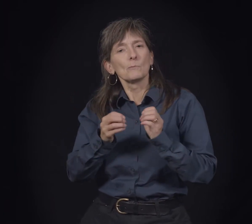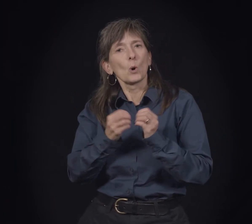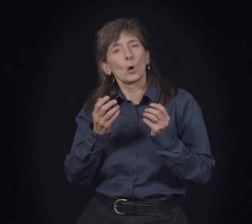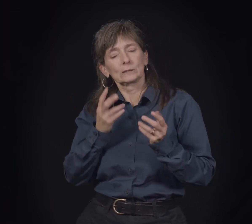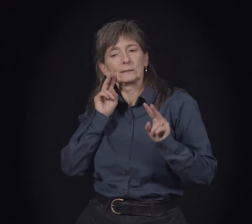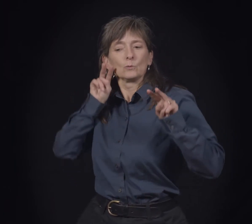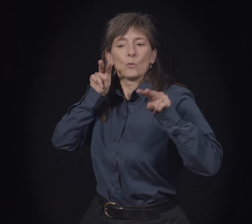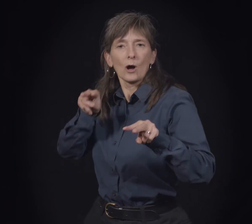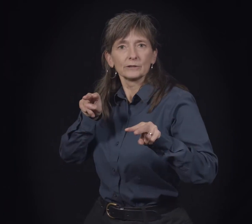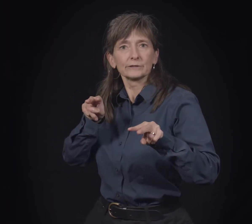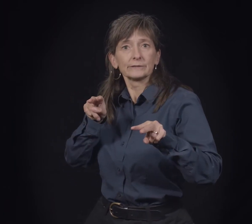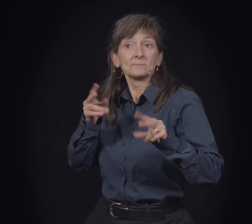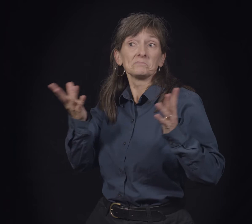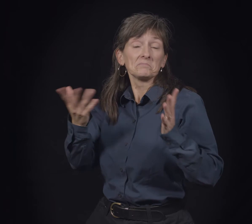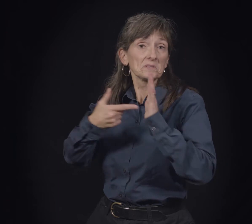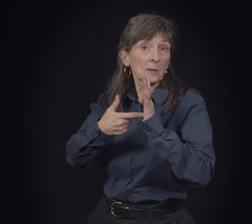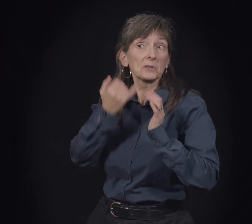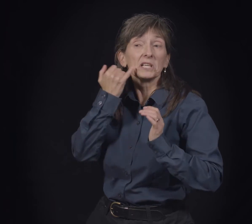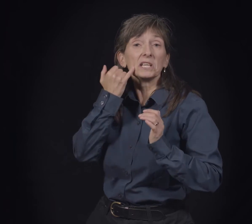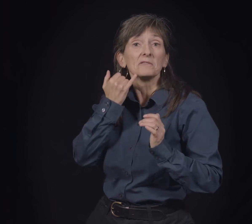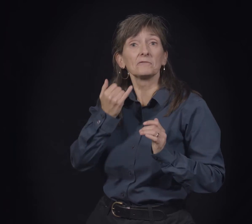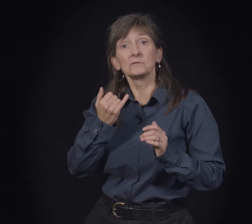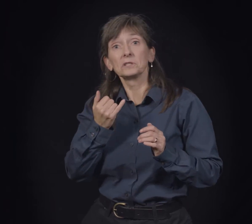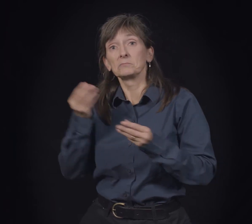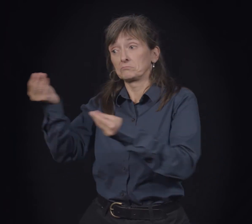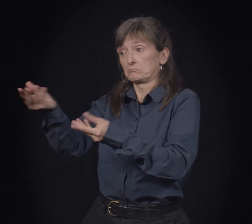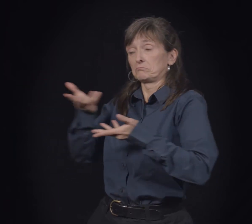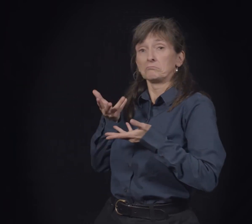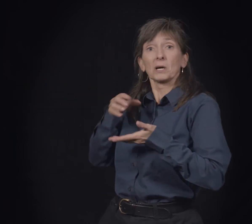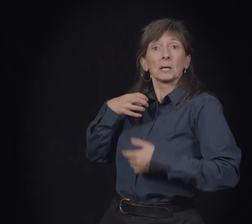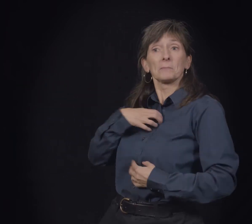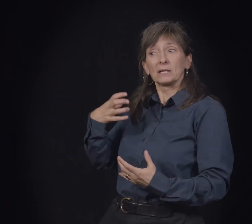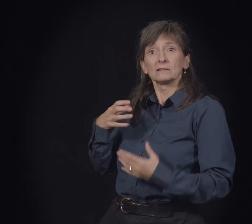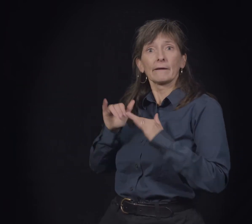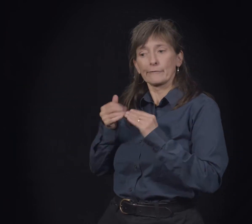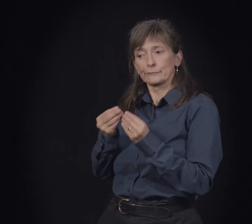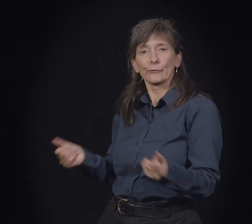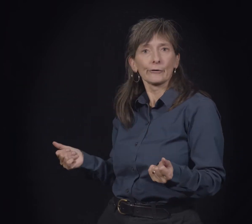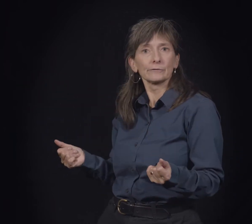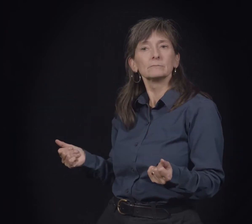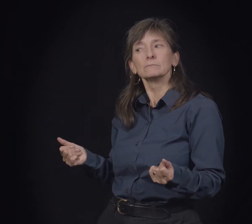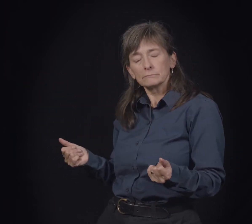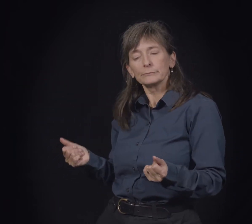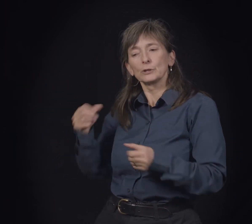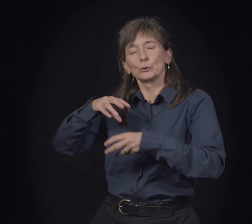what complaints they have received and how they have been resolved. This will provide accountability.